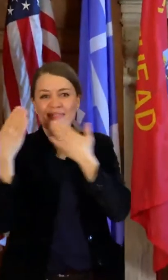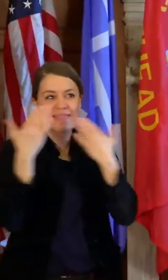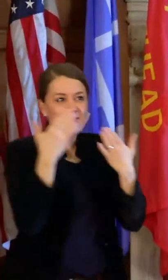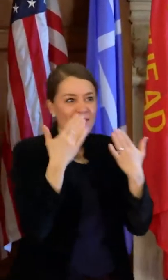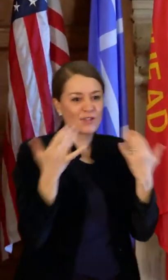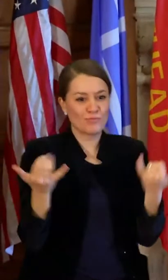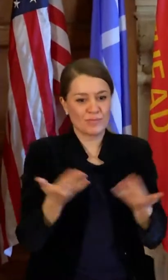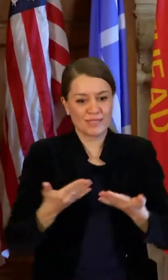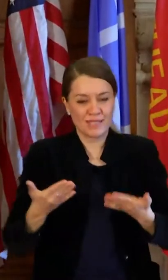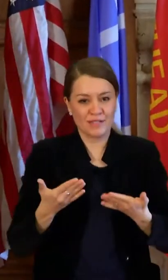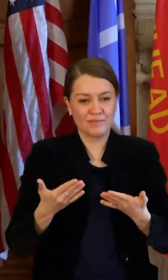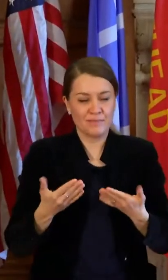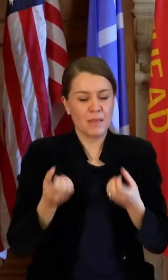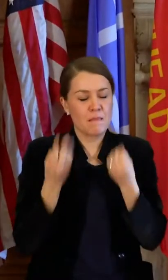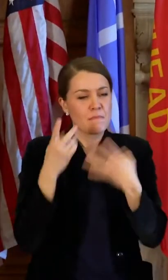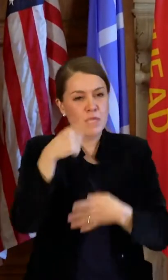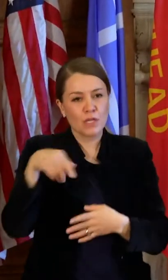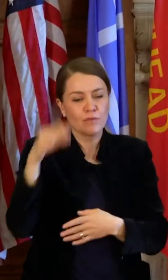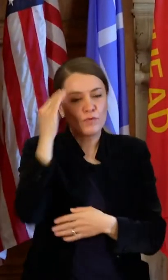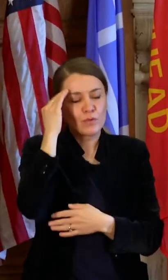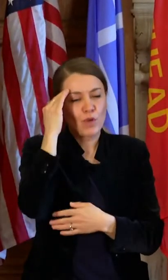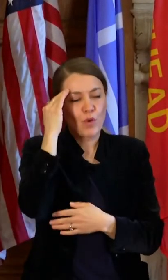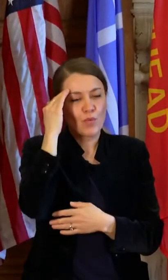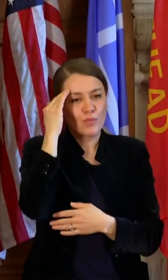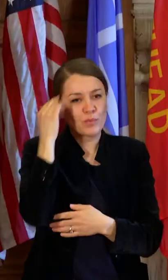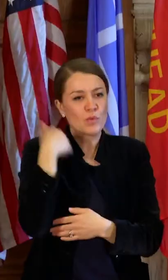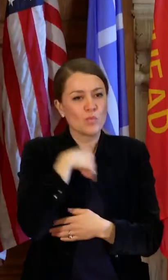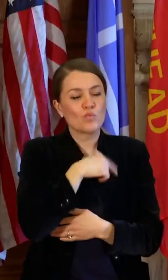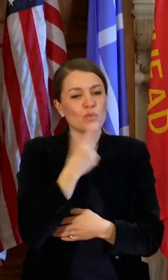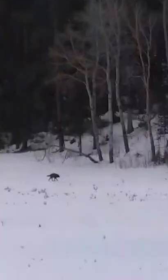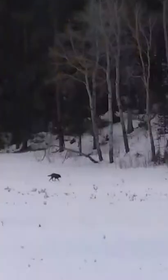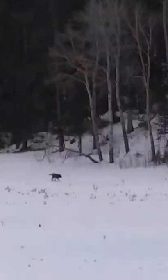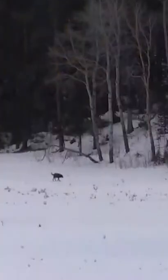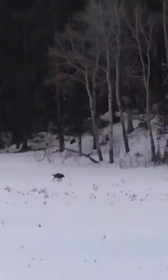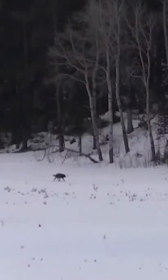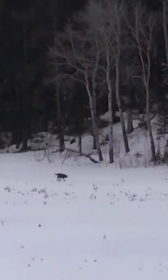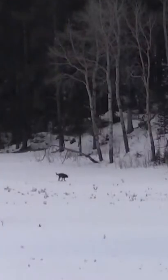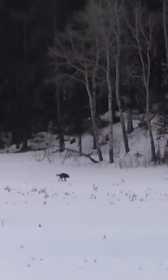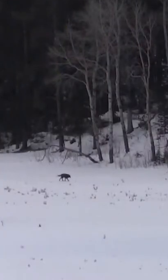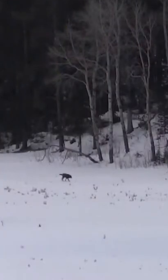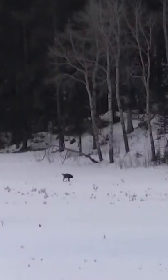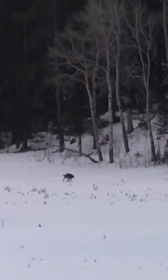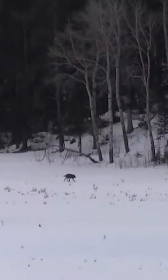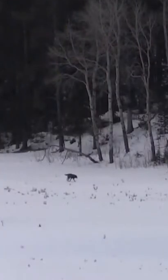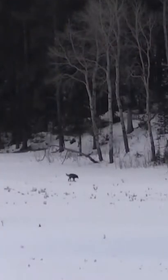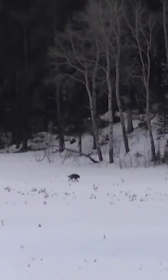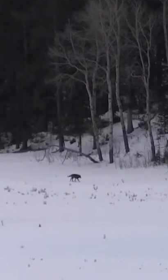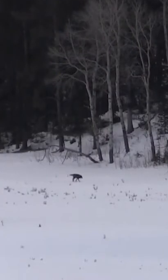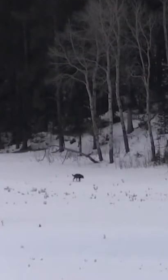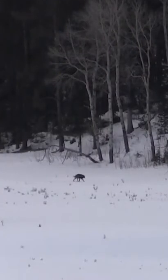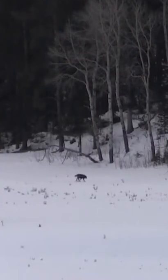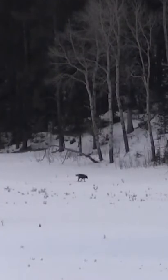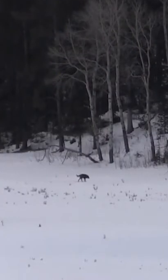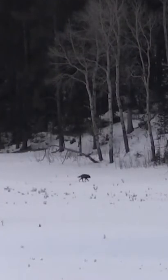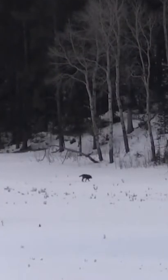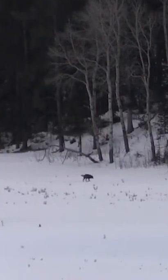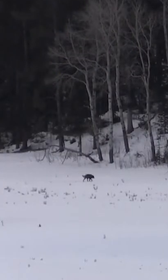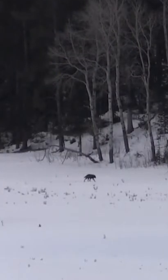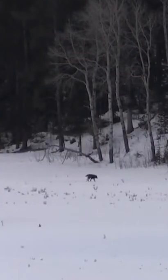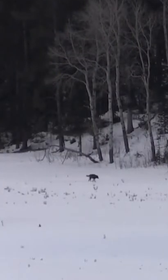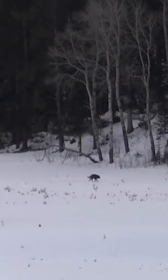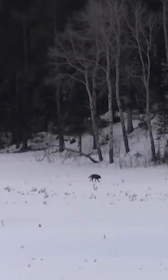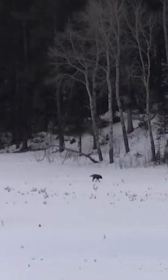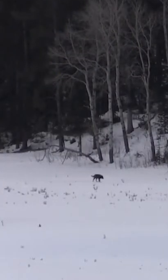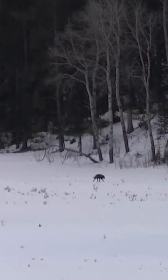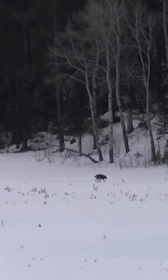wolf outside of the park in the Paradise Valley back in February. However, at the time, the governor had not passed